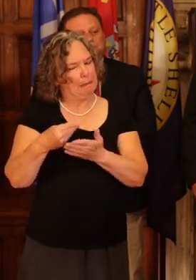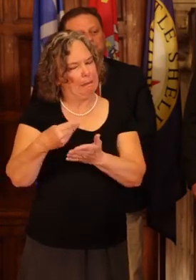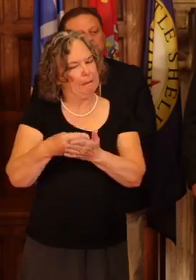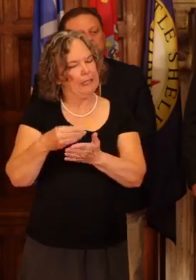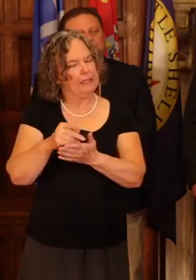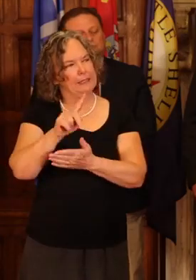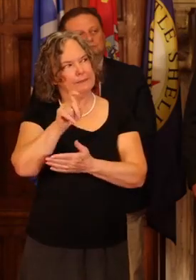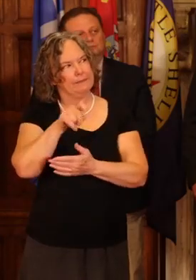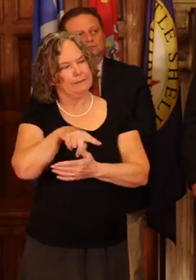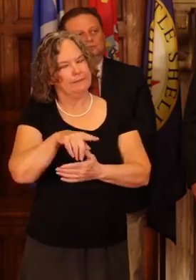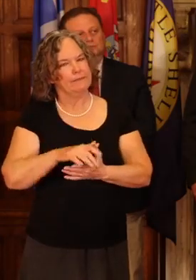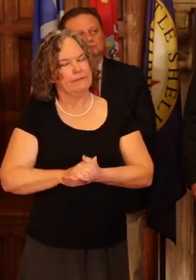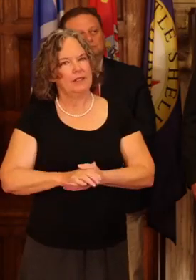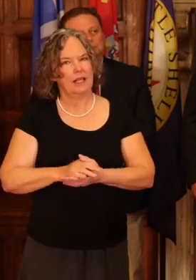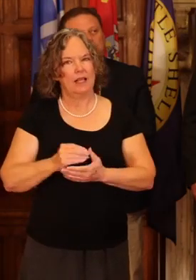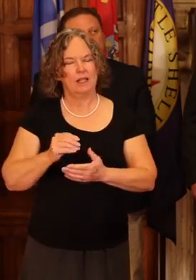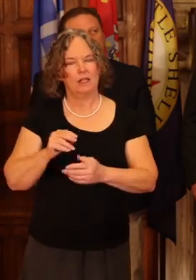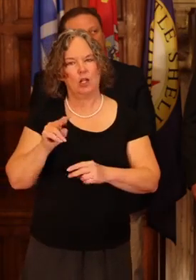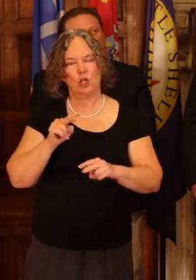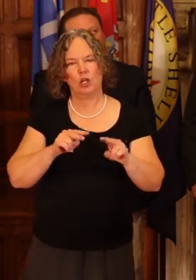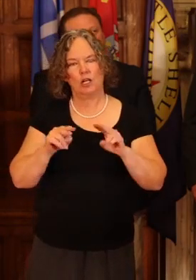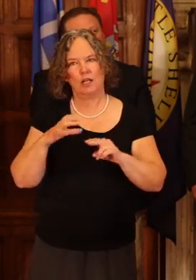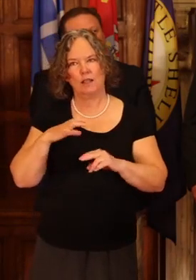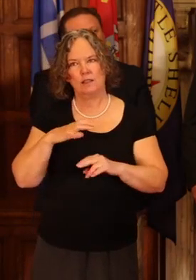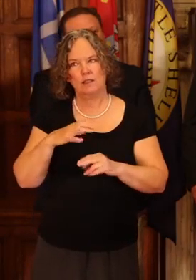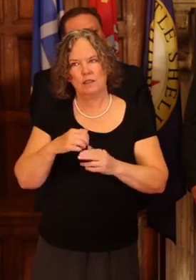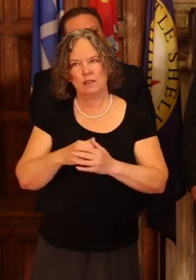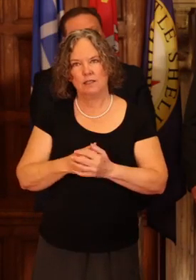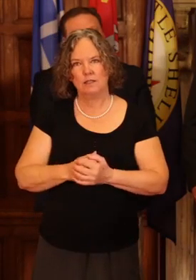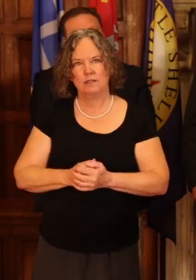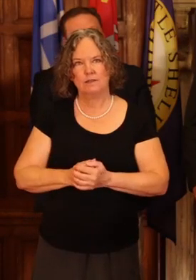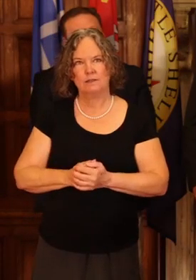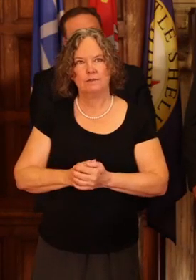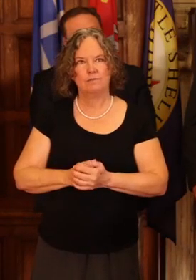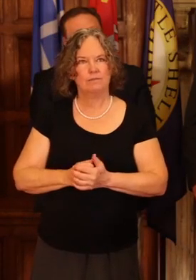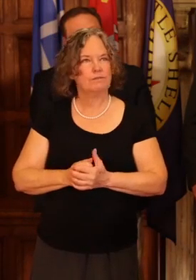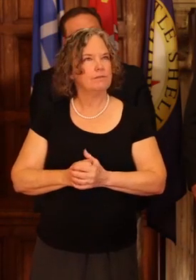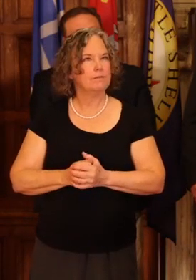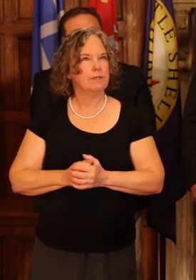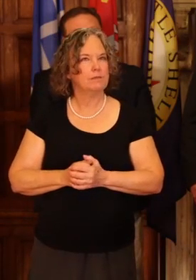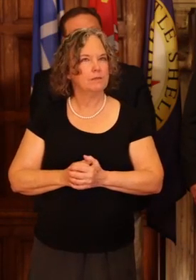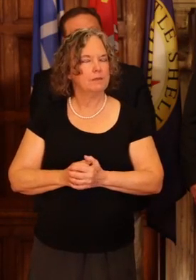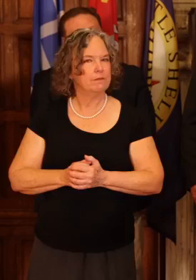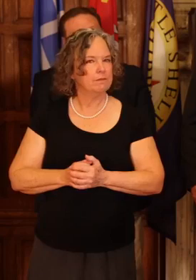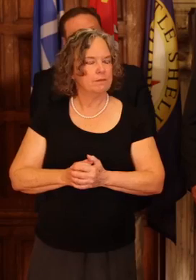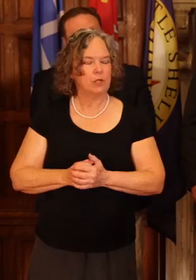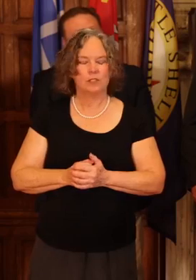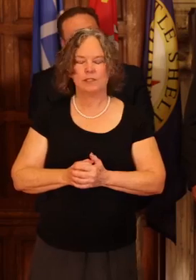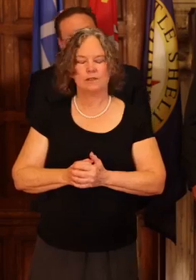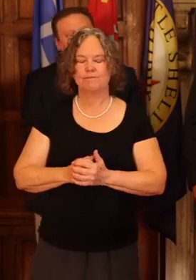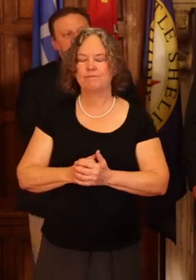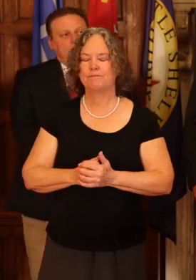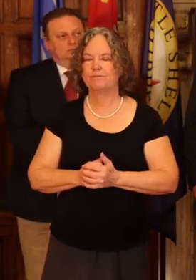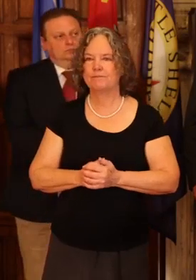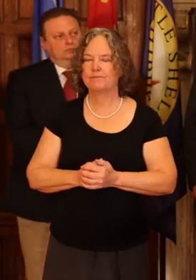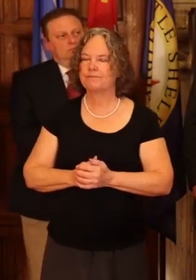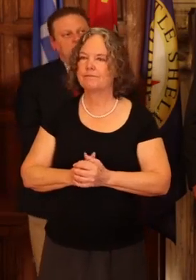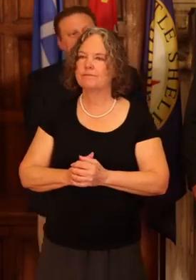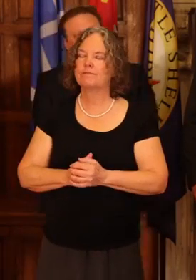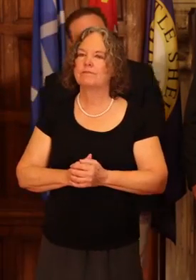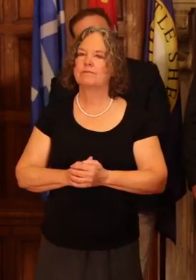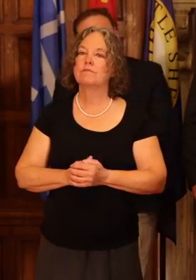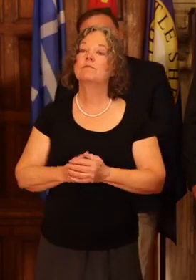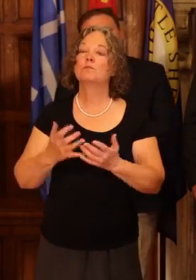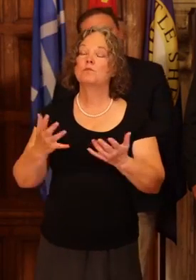and then also just with the commissions and your ability, projects not materialize. Yeah, and the reason for this